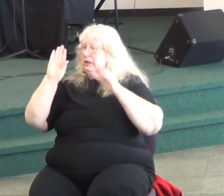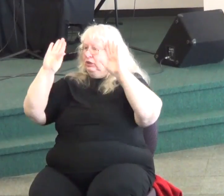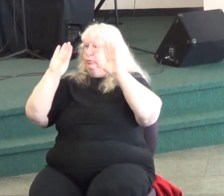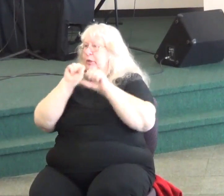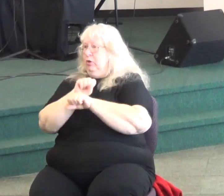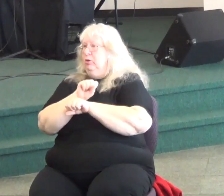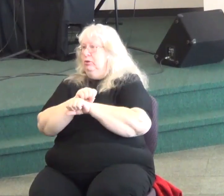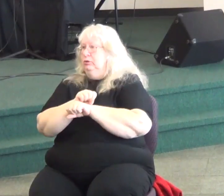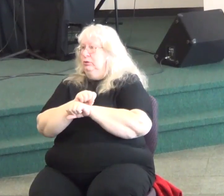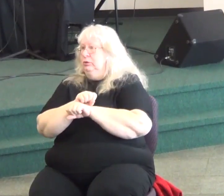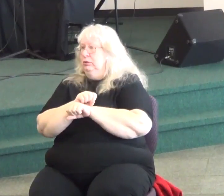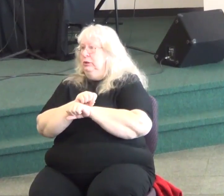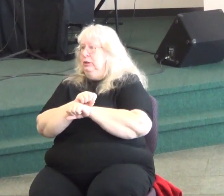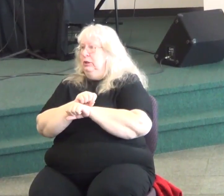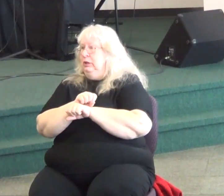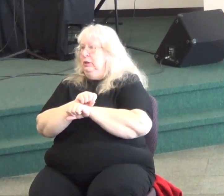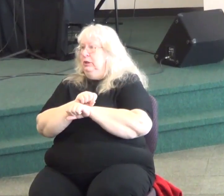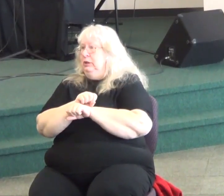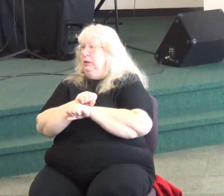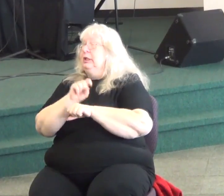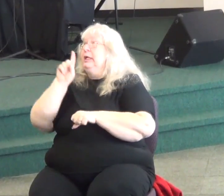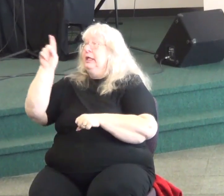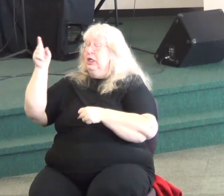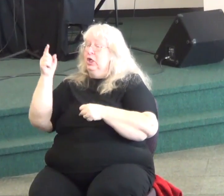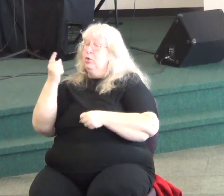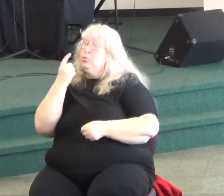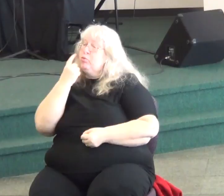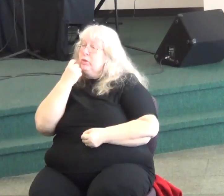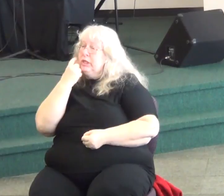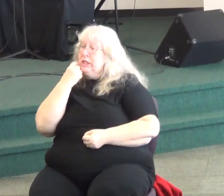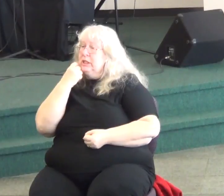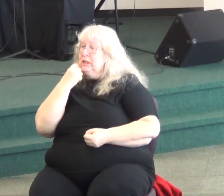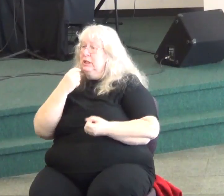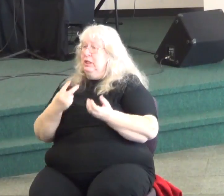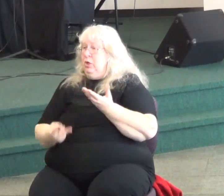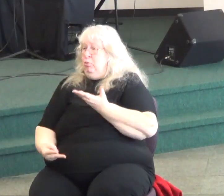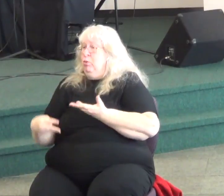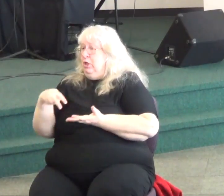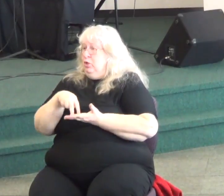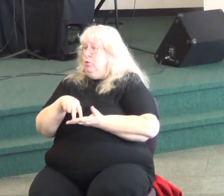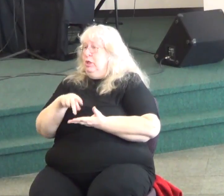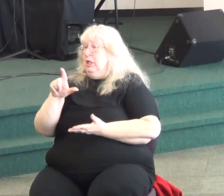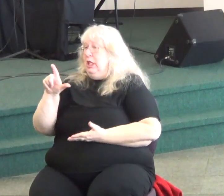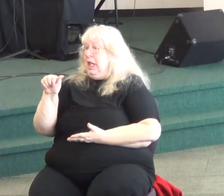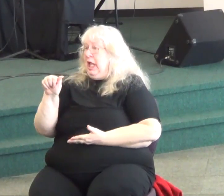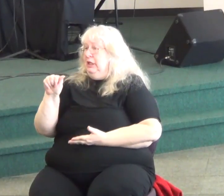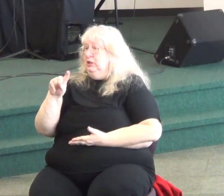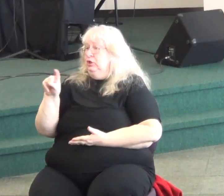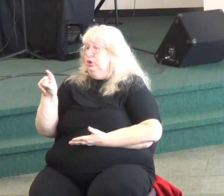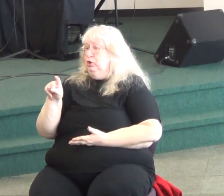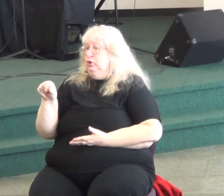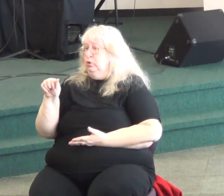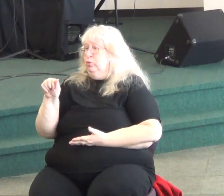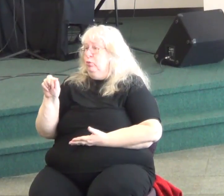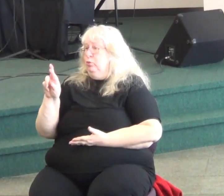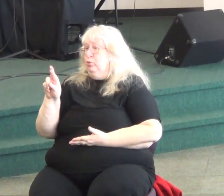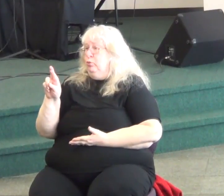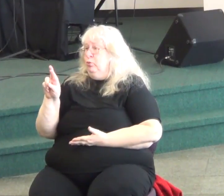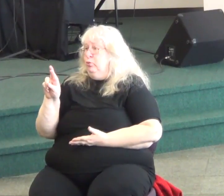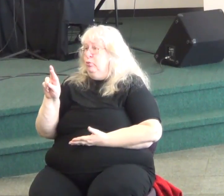the dead. And we all know, those of us that study scripture, that Lazarus was dead for 4 days, and